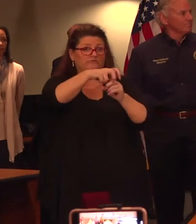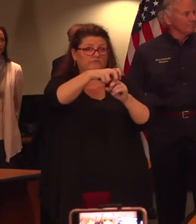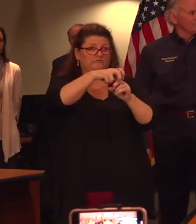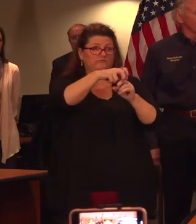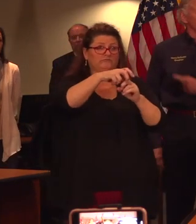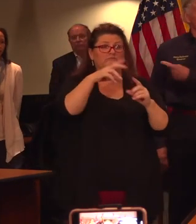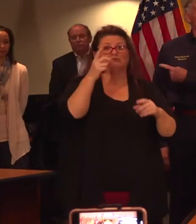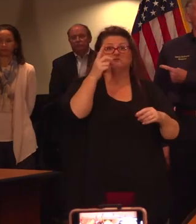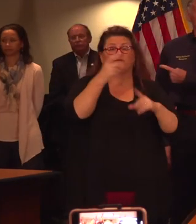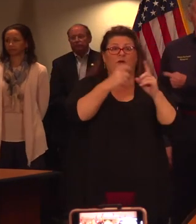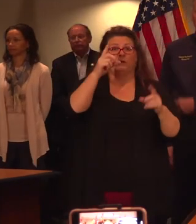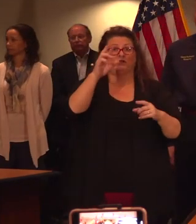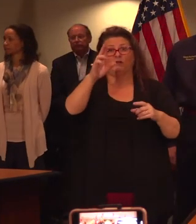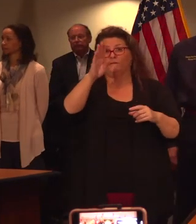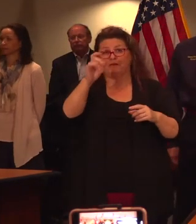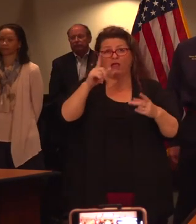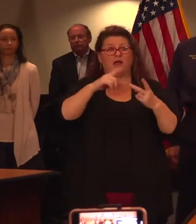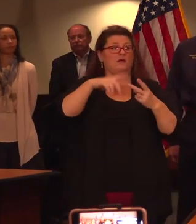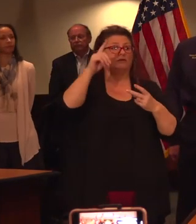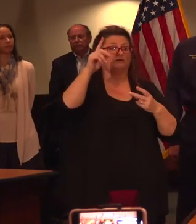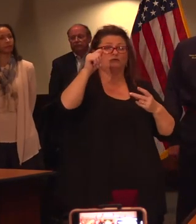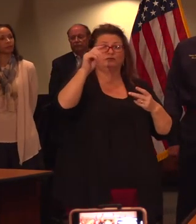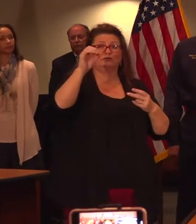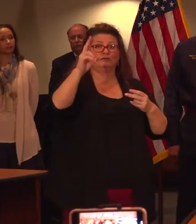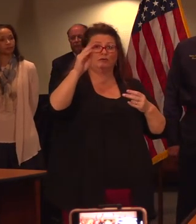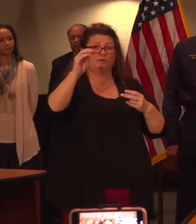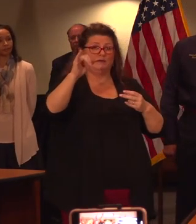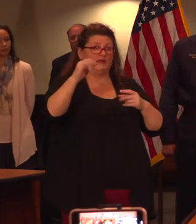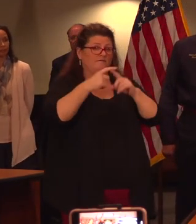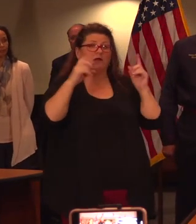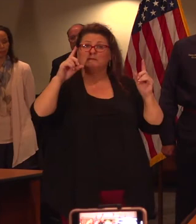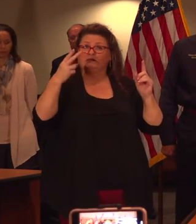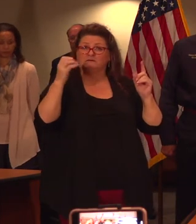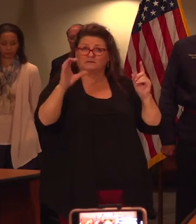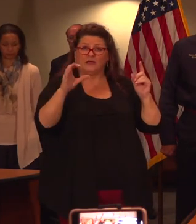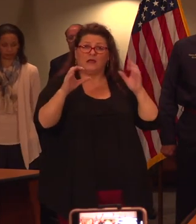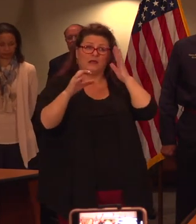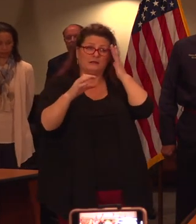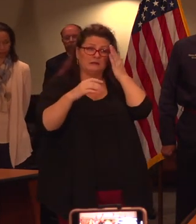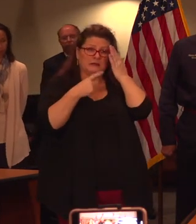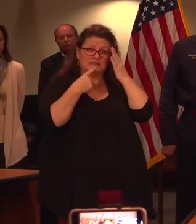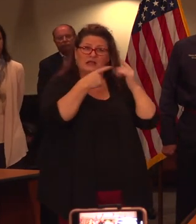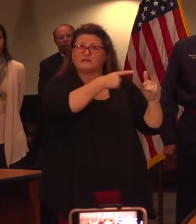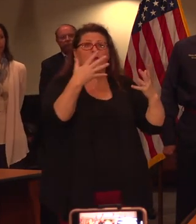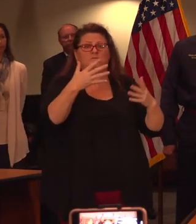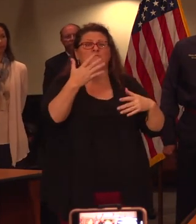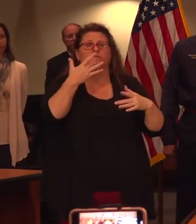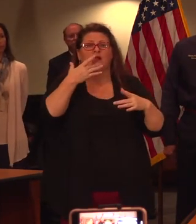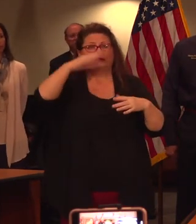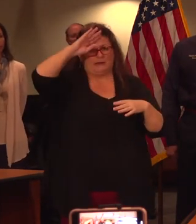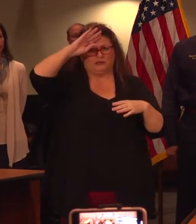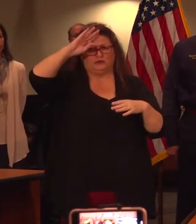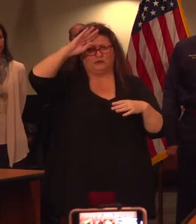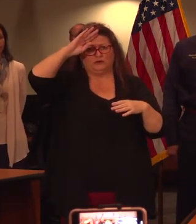from Dr. Bell and Rick Toomey and the people at DHEC. At the very least, they're talking about they want to take temperature. If someone's got a